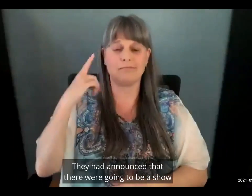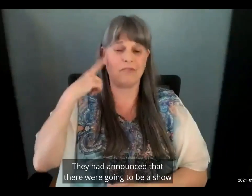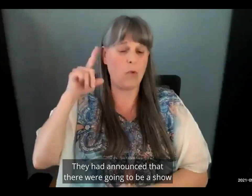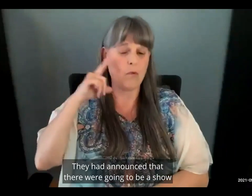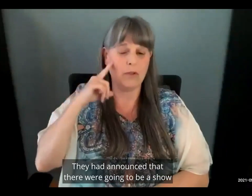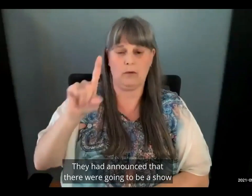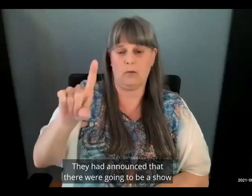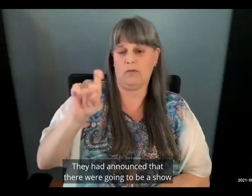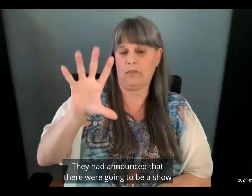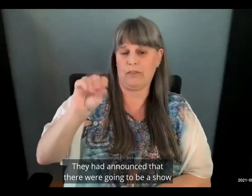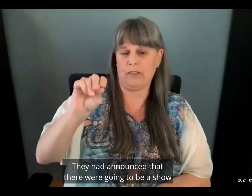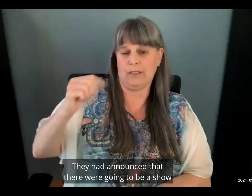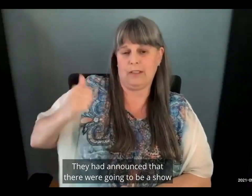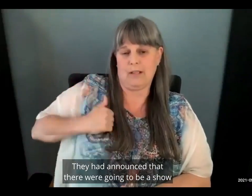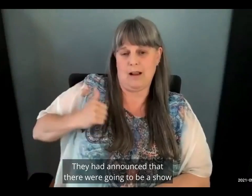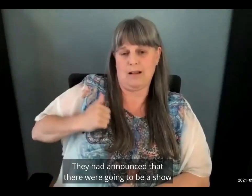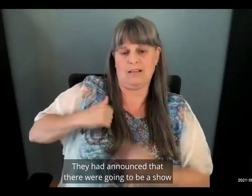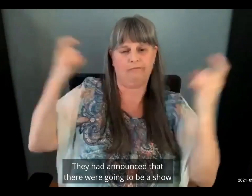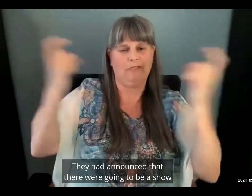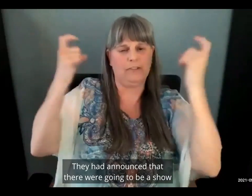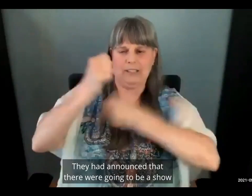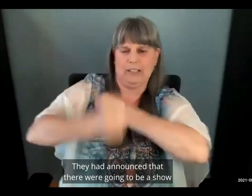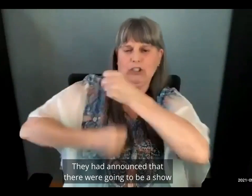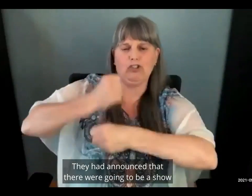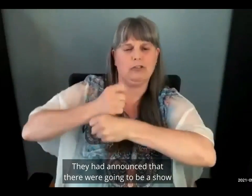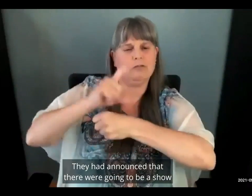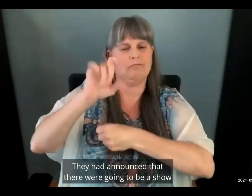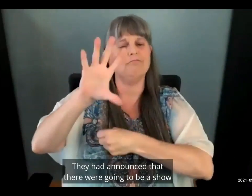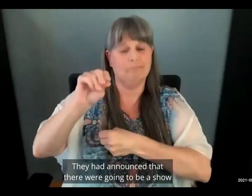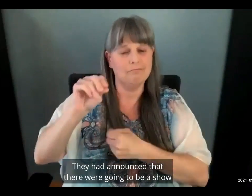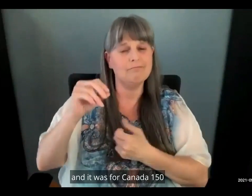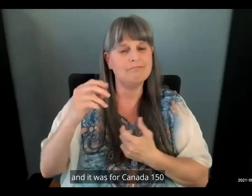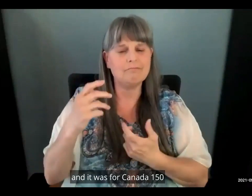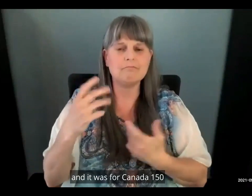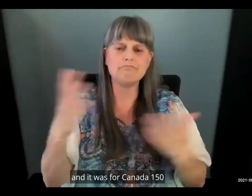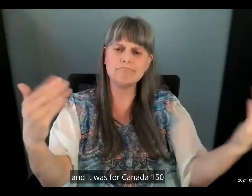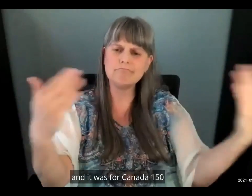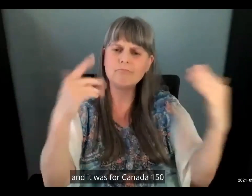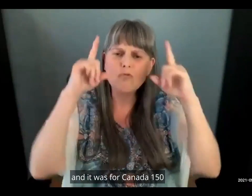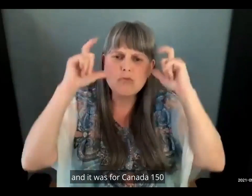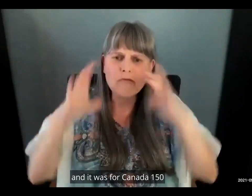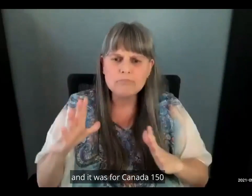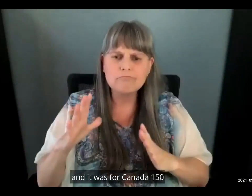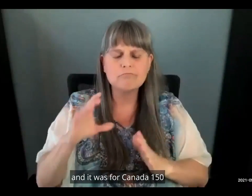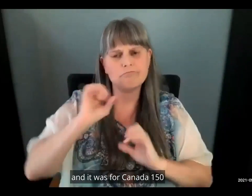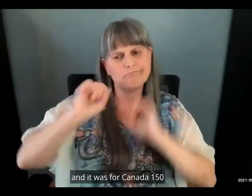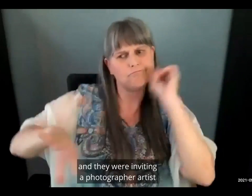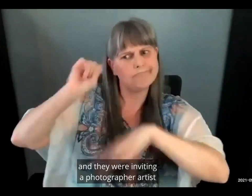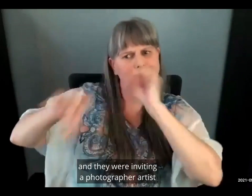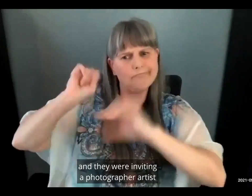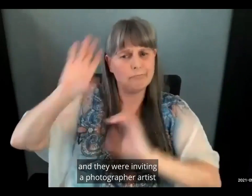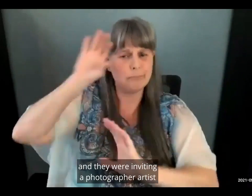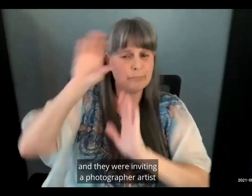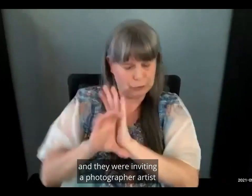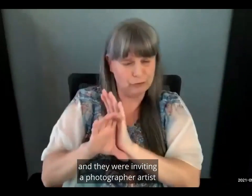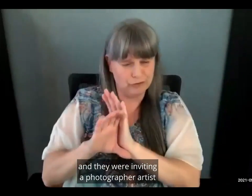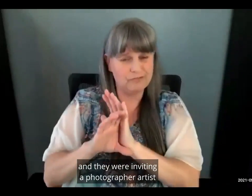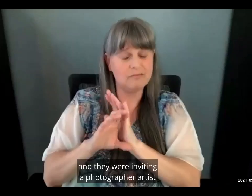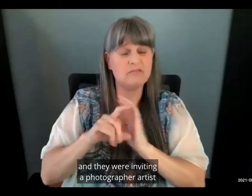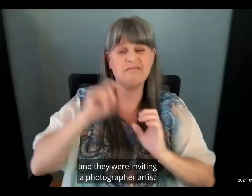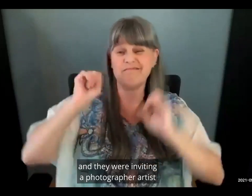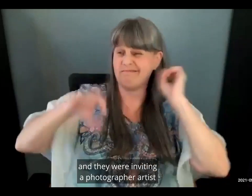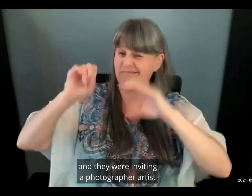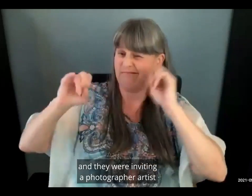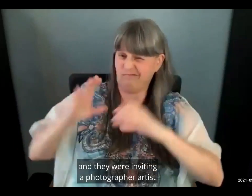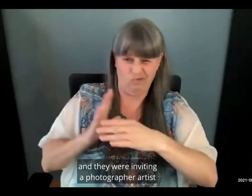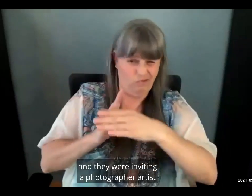They had announced that they were going to be a show, and it was for Canada 150. And they were inviting a